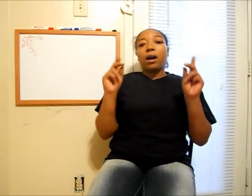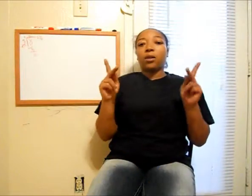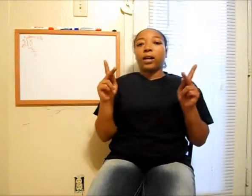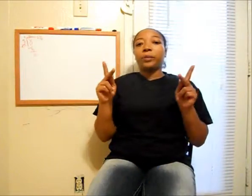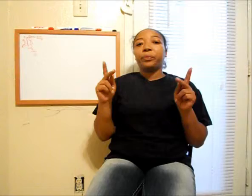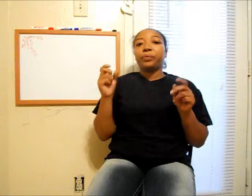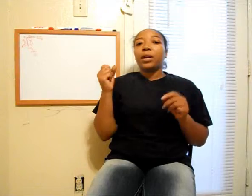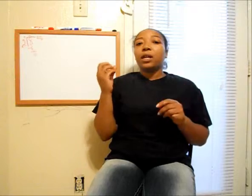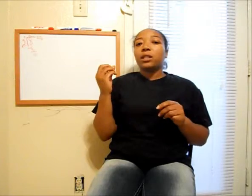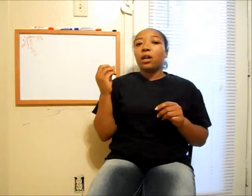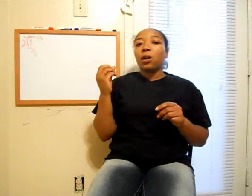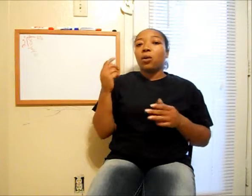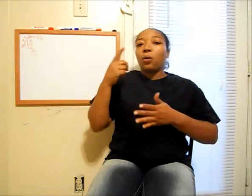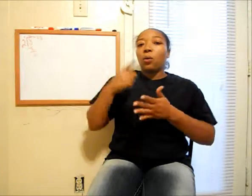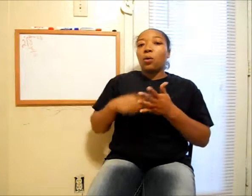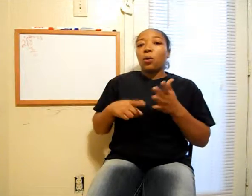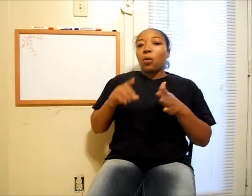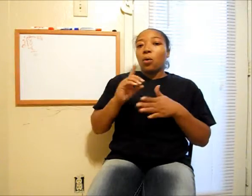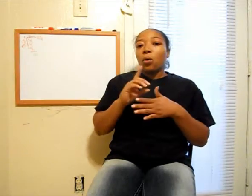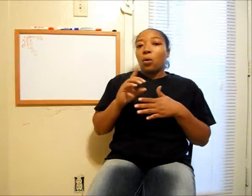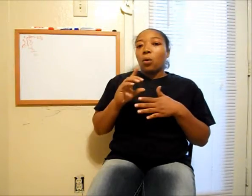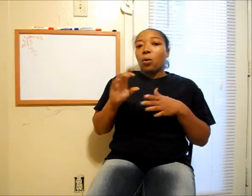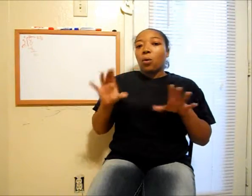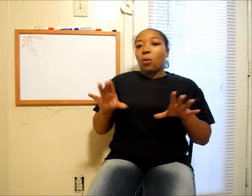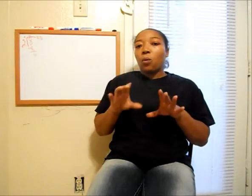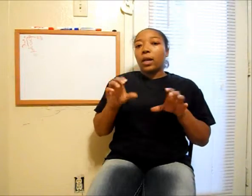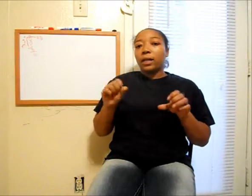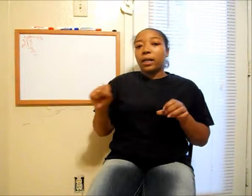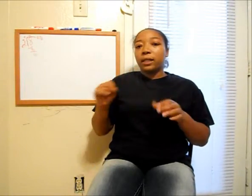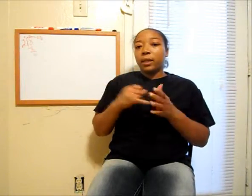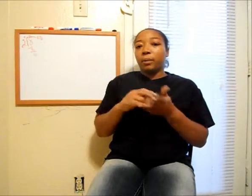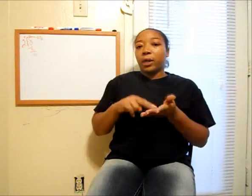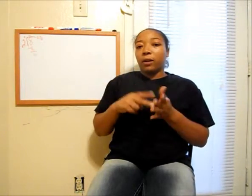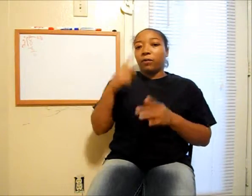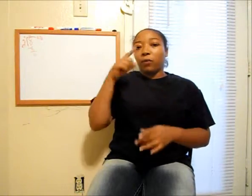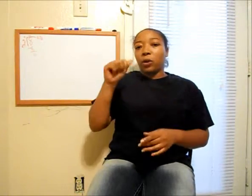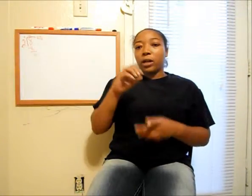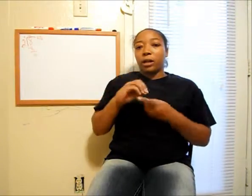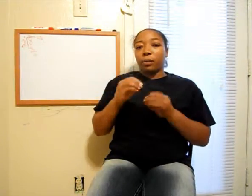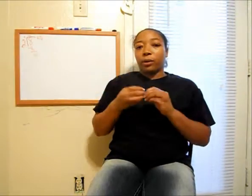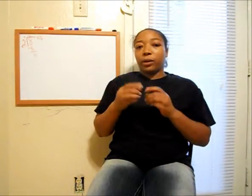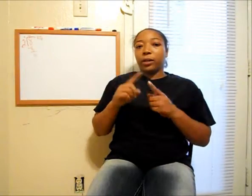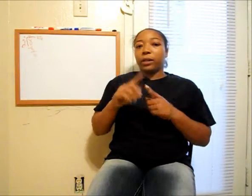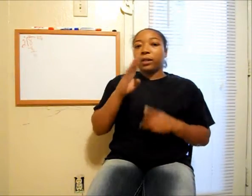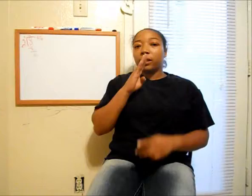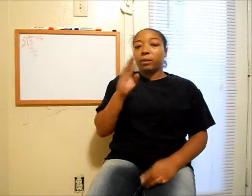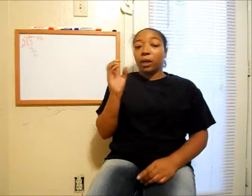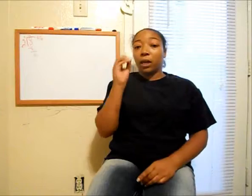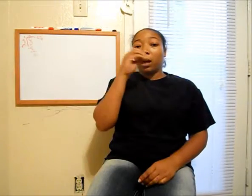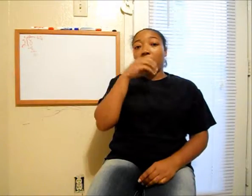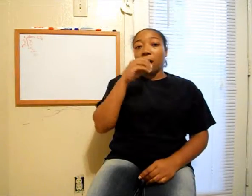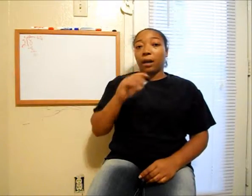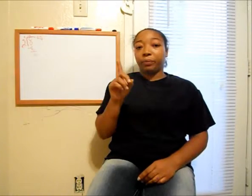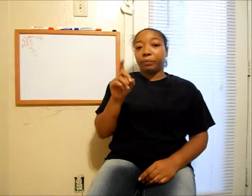Okay, so what does it mean for a number to be odd?